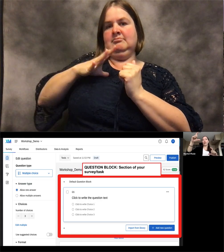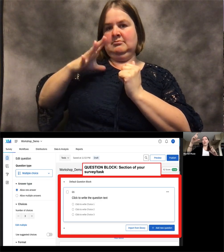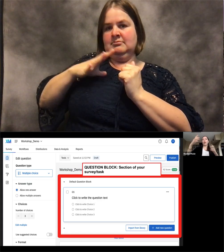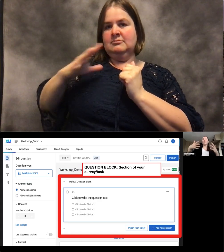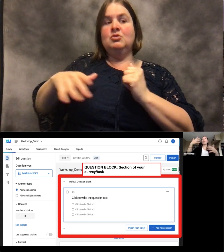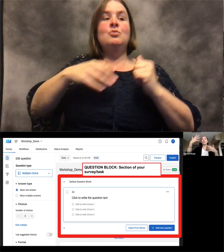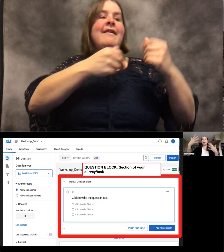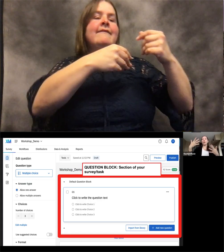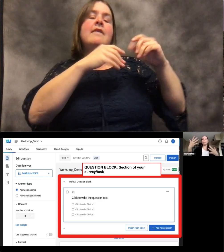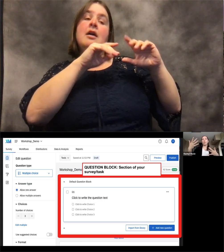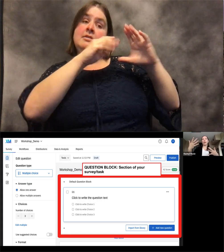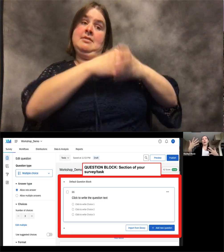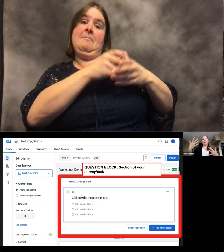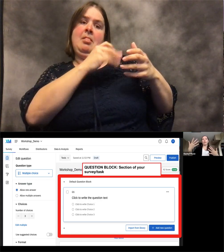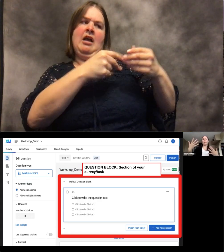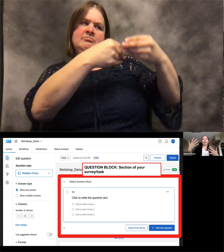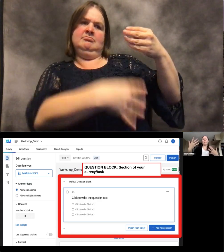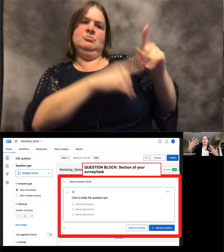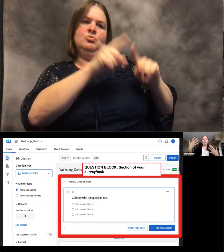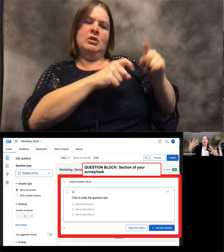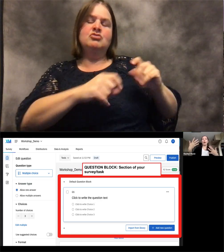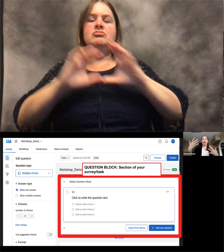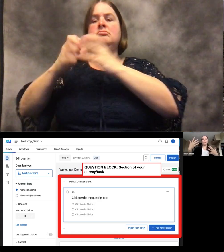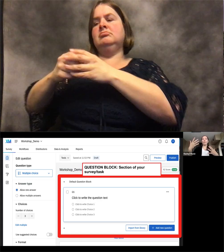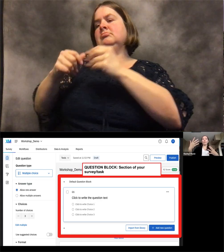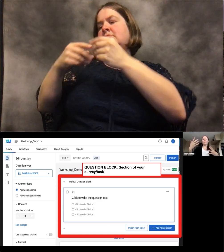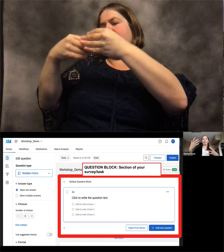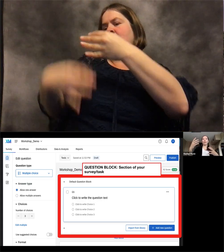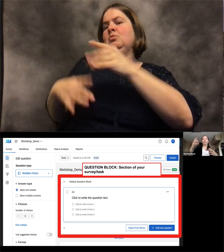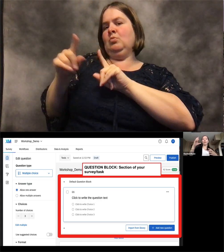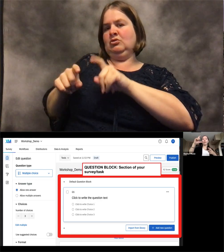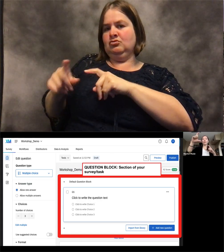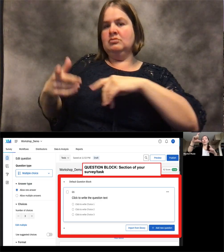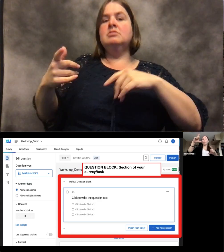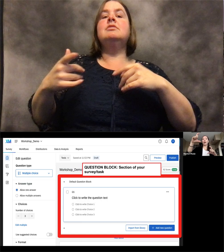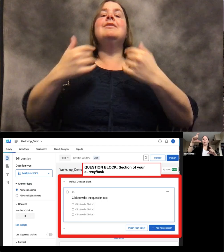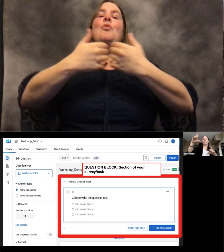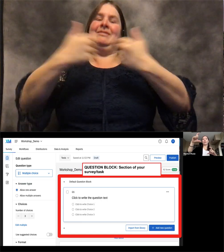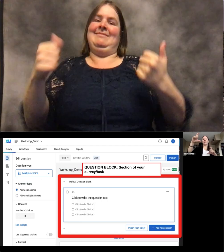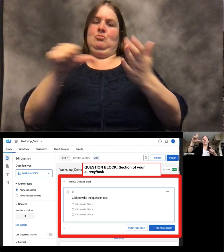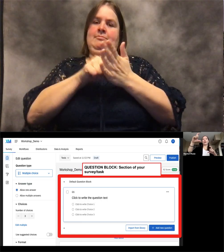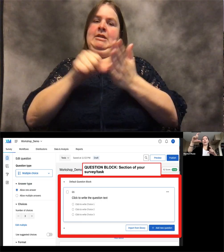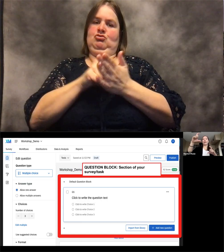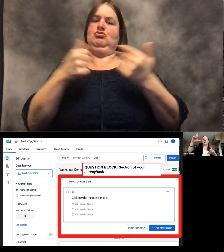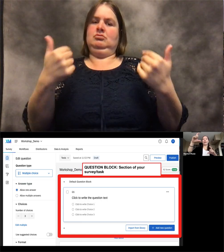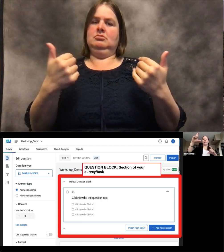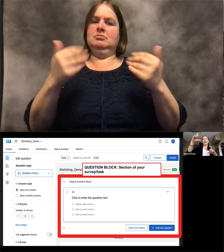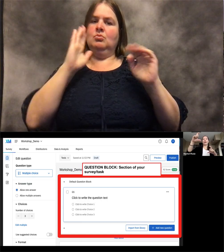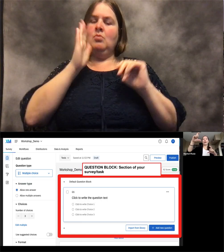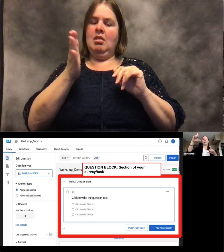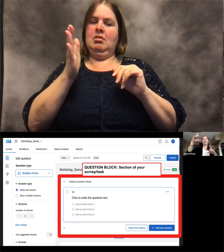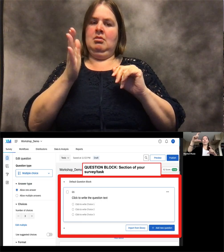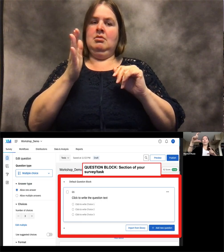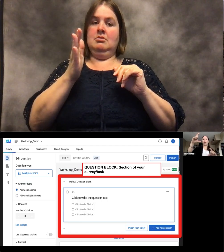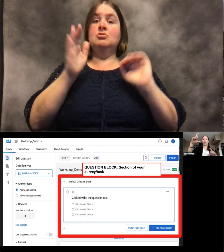each survey, but they all display on the same, those two blocks display on